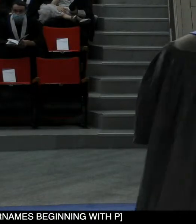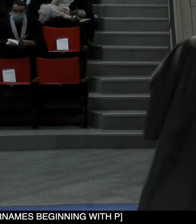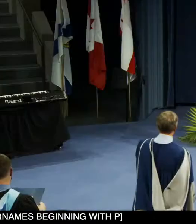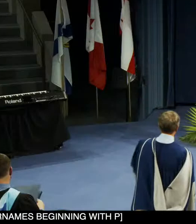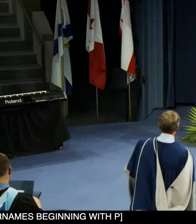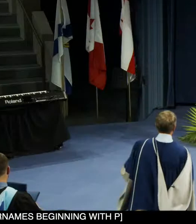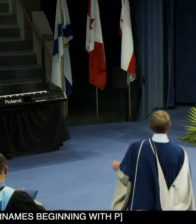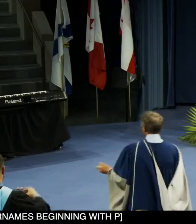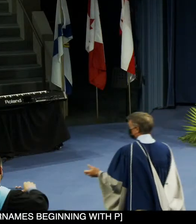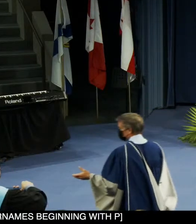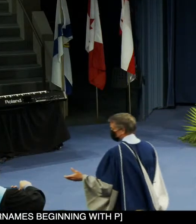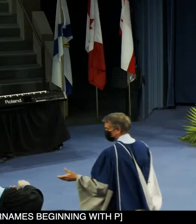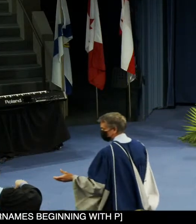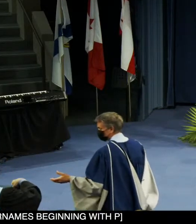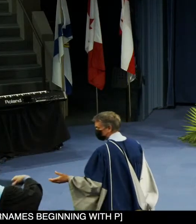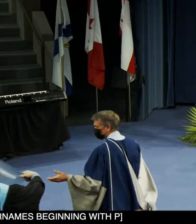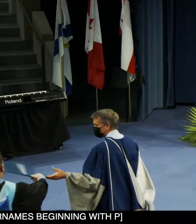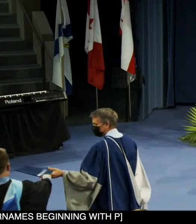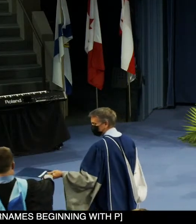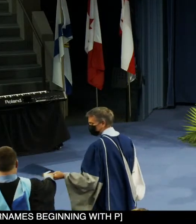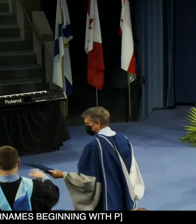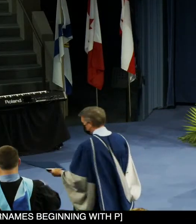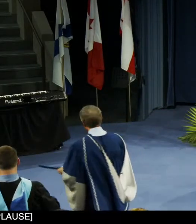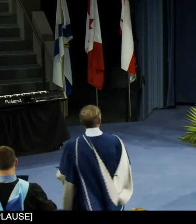Keith Stevens.